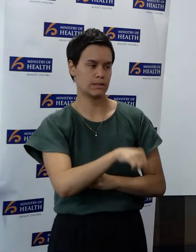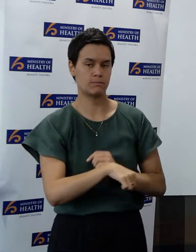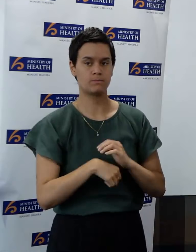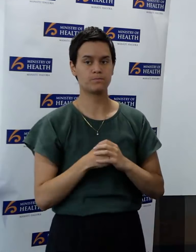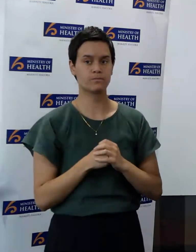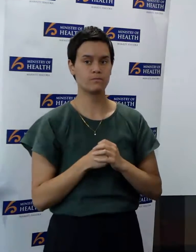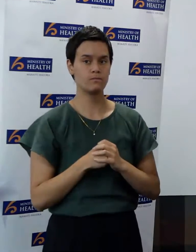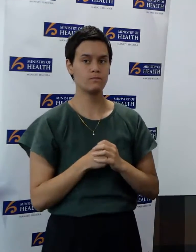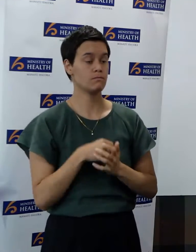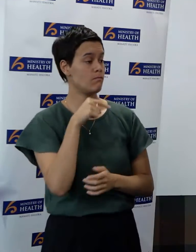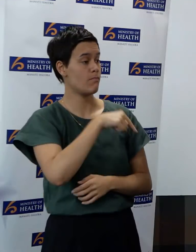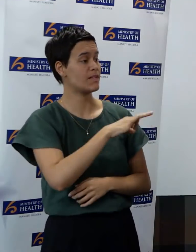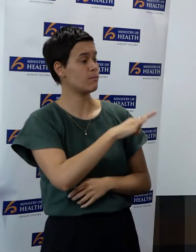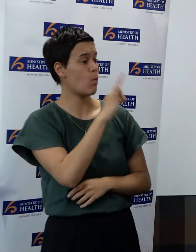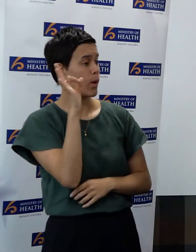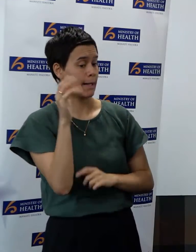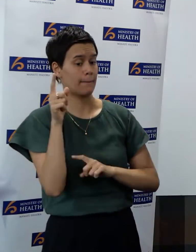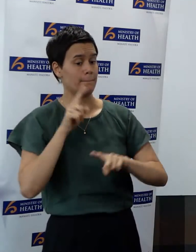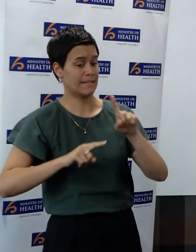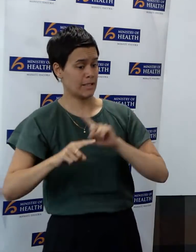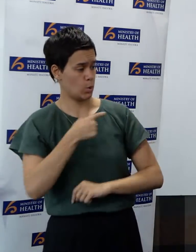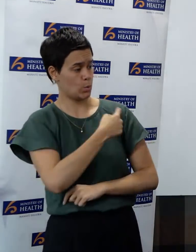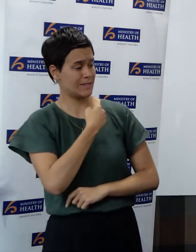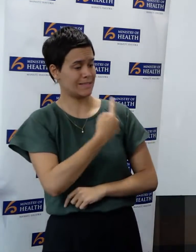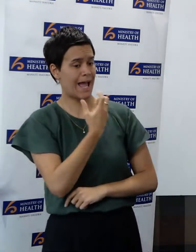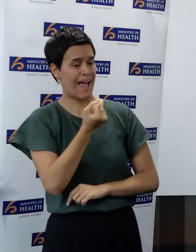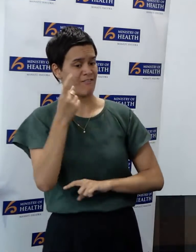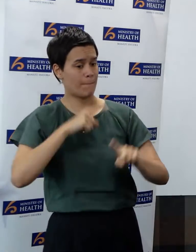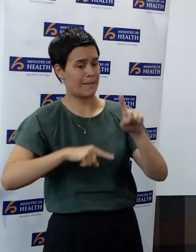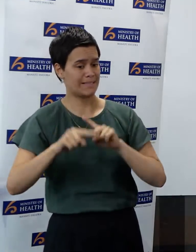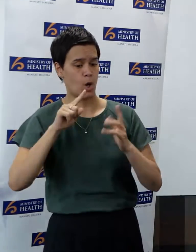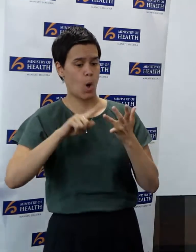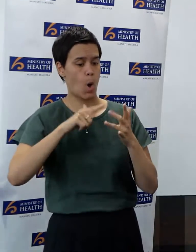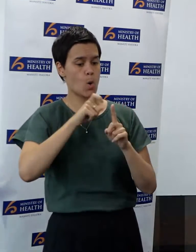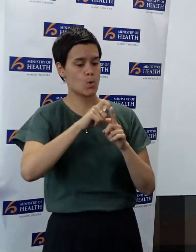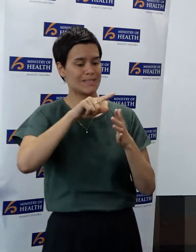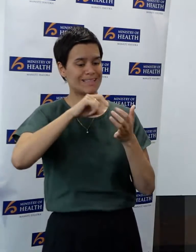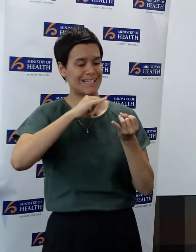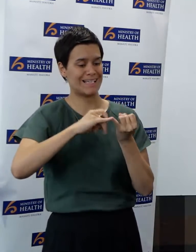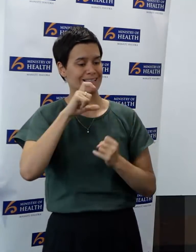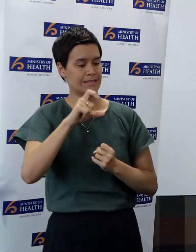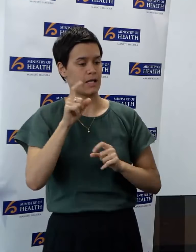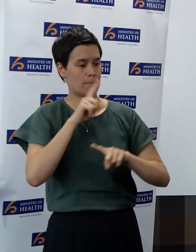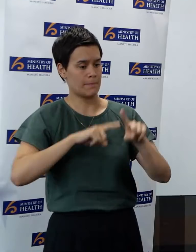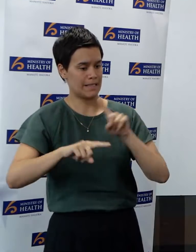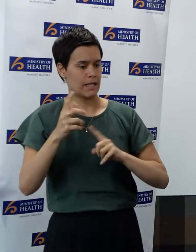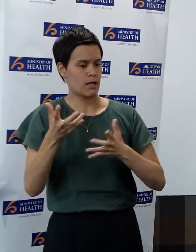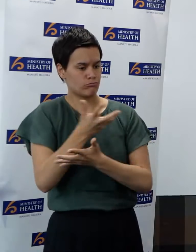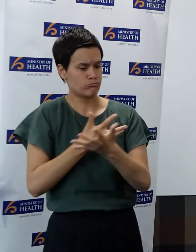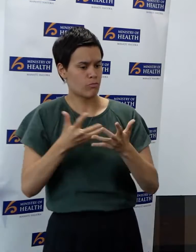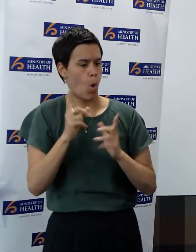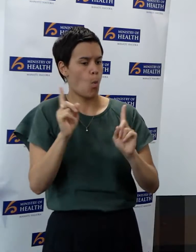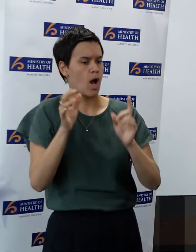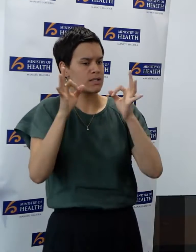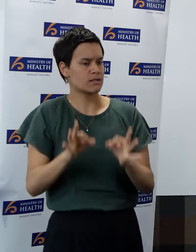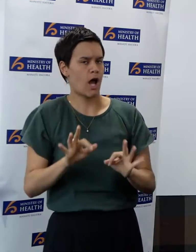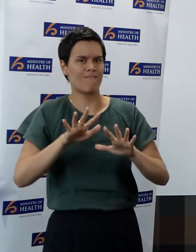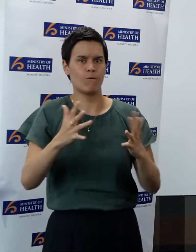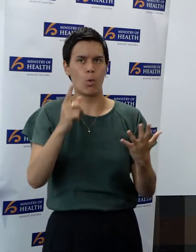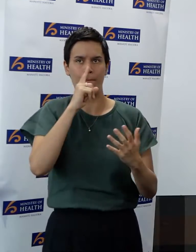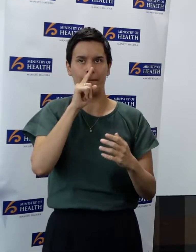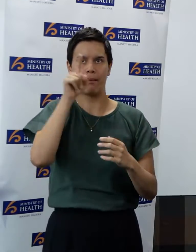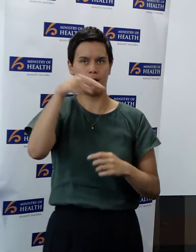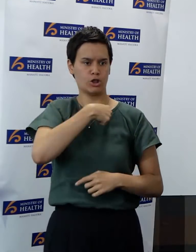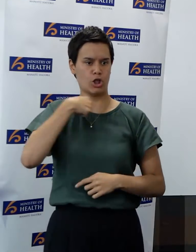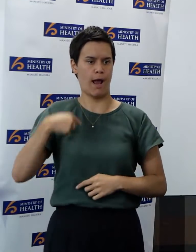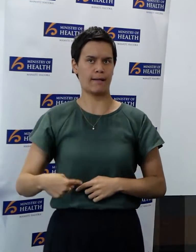in terms of getting through these items? Oh, you mean the ODESC meeting that I've just been to? The main outcome is that the commitment is clear, it